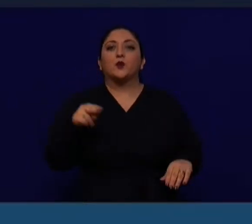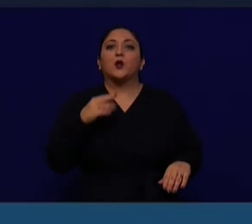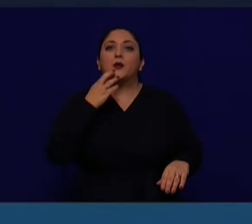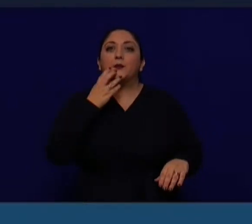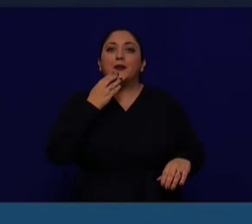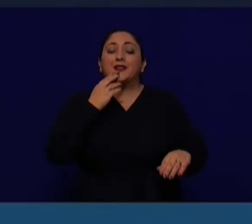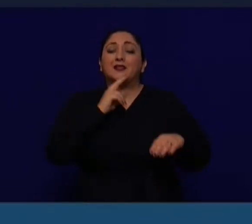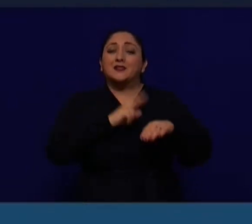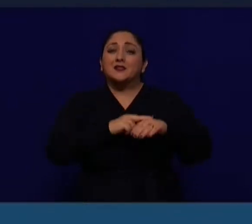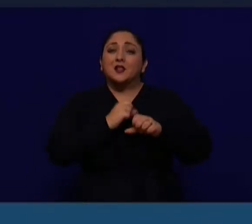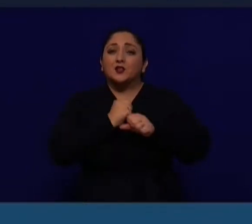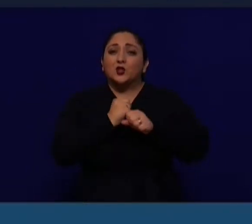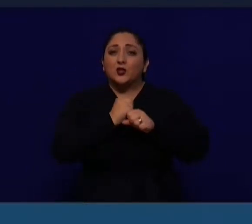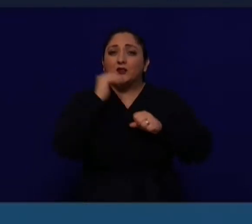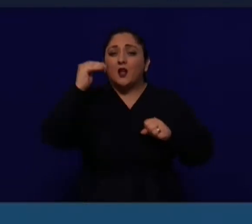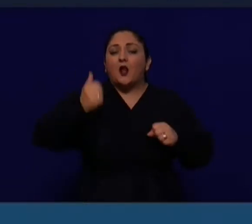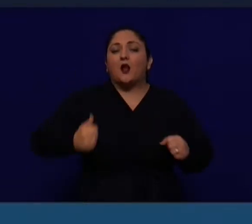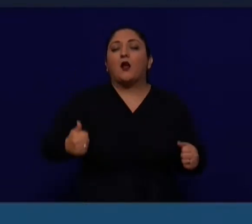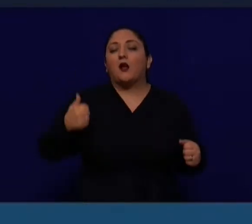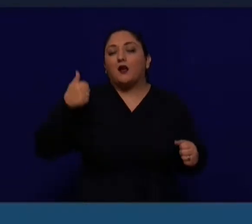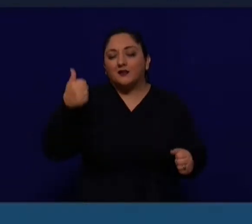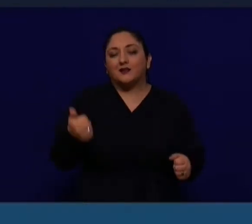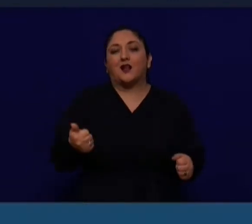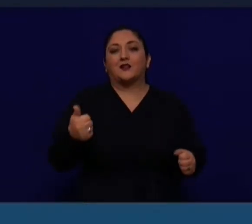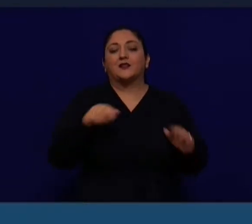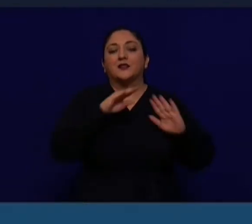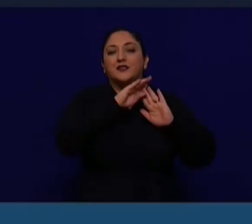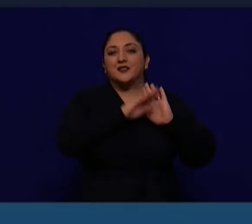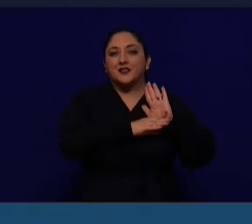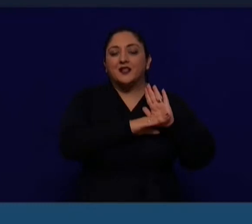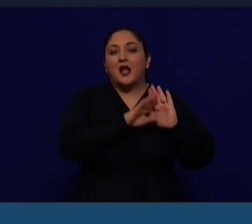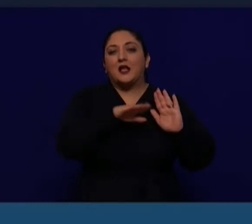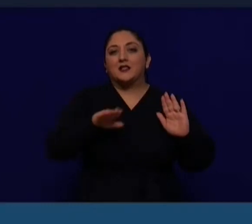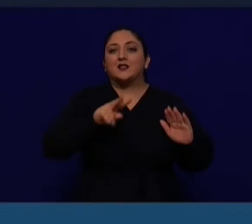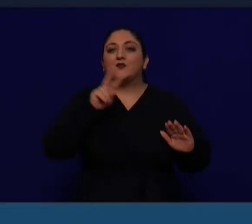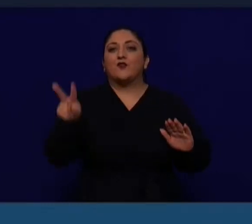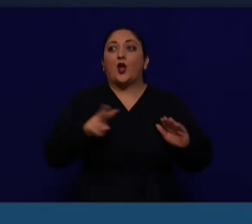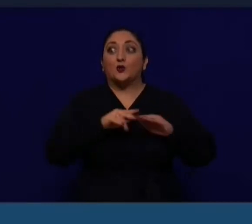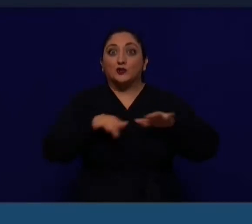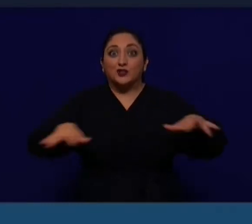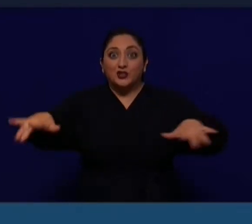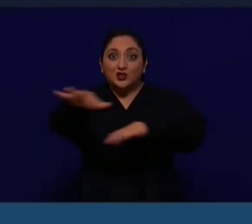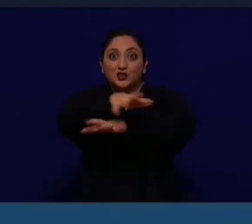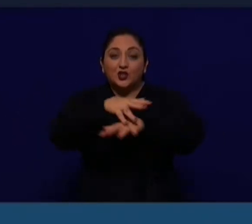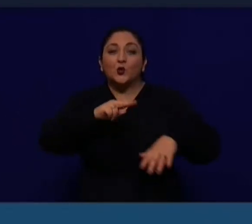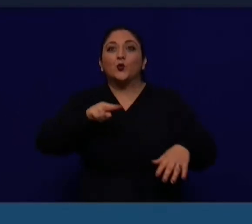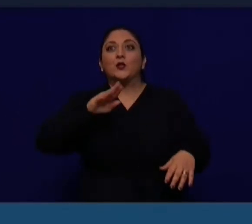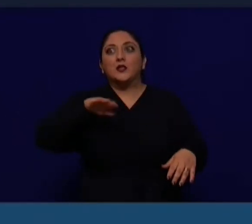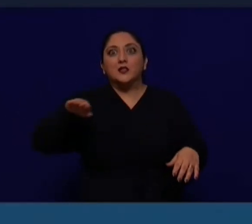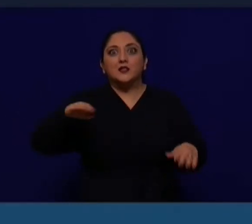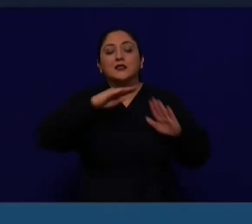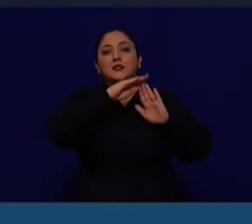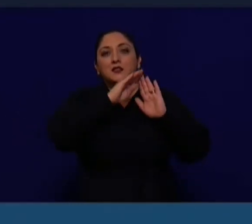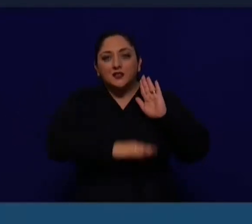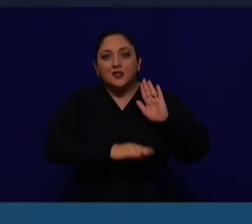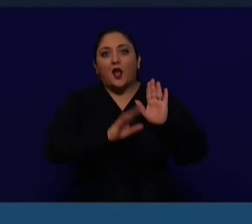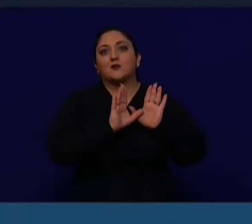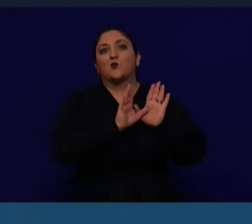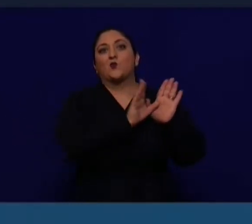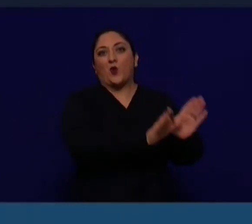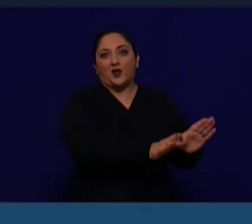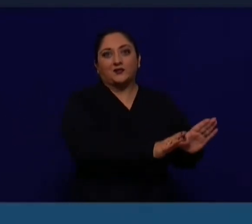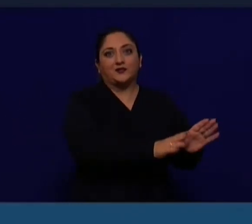jinħadem it-telework allura l-impatt ħajkun li inti jkollok inqas nies jittrażmettu imma wkoll inqas nies li jkollhom bżonn imorru fuq